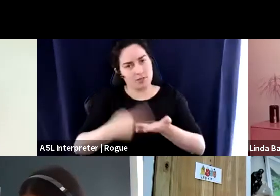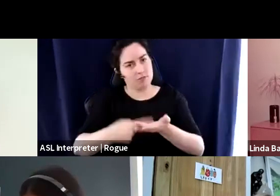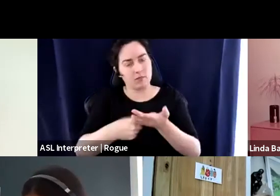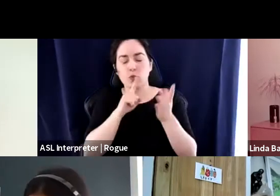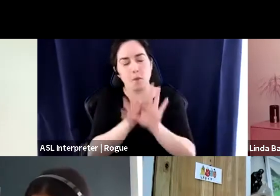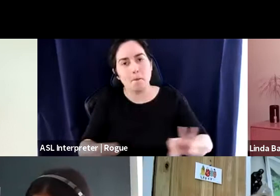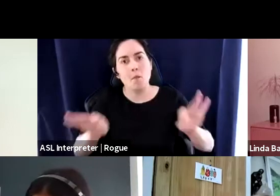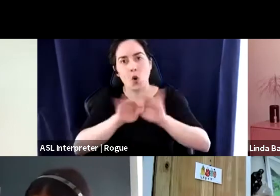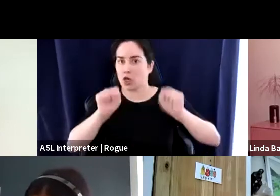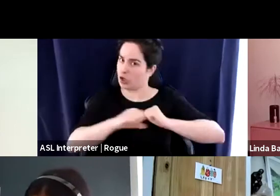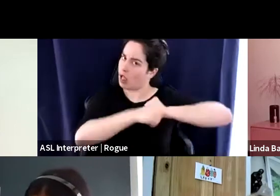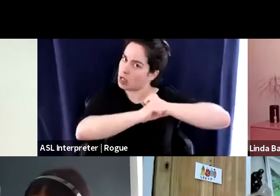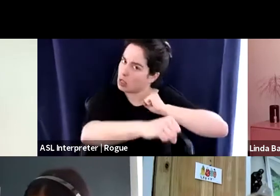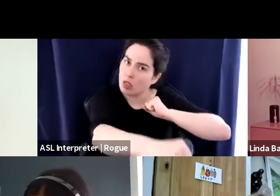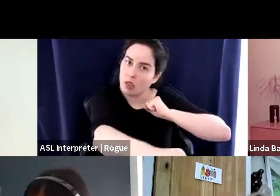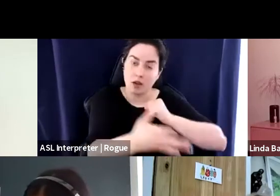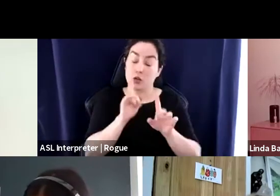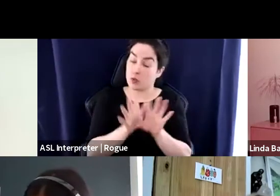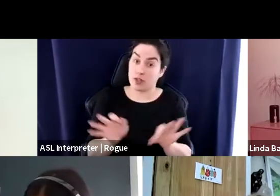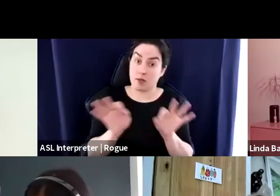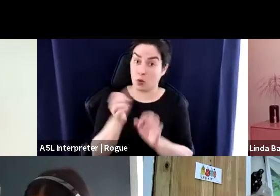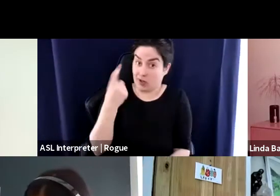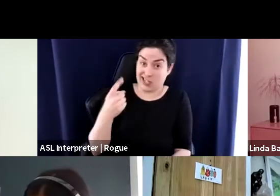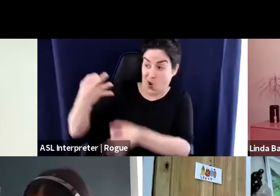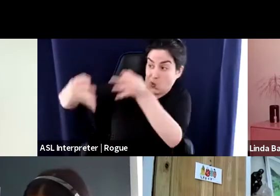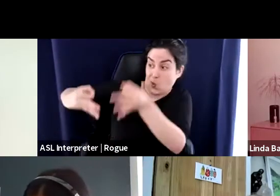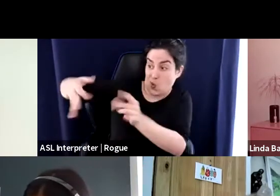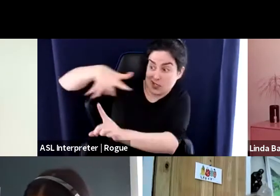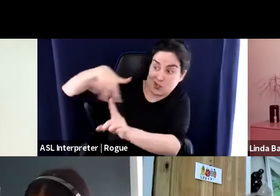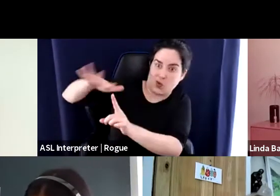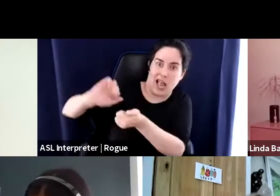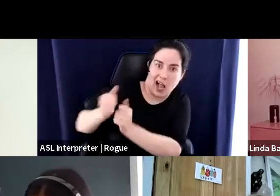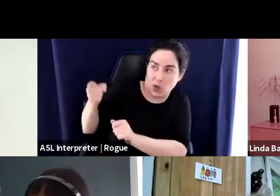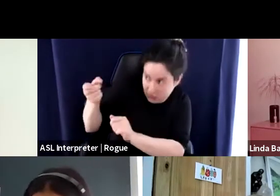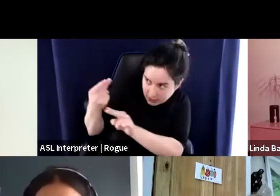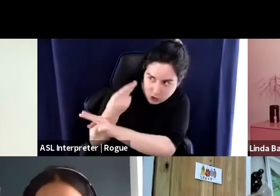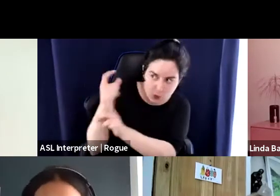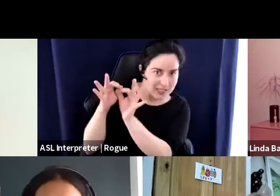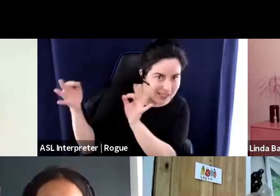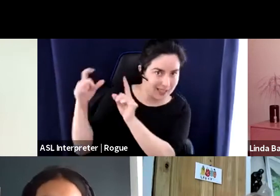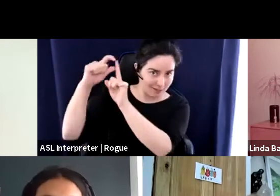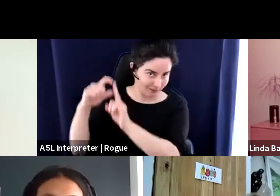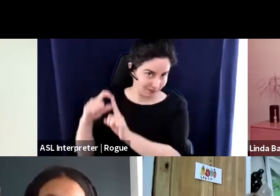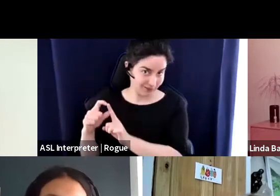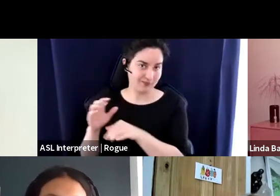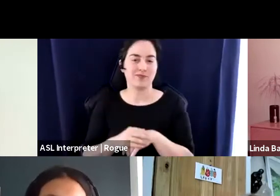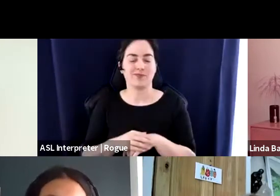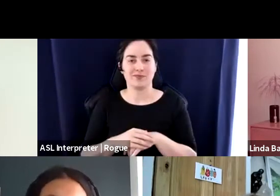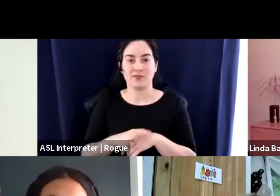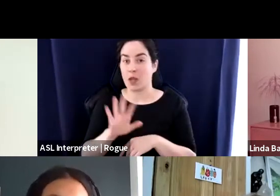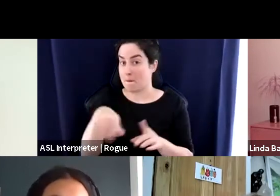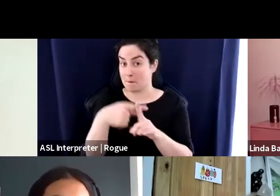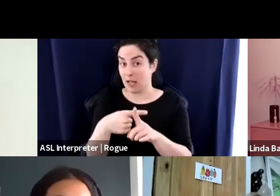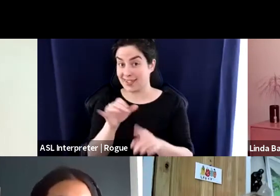of the context of language in the courts, and appreciate also one of the other points they made, which of course is women being labeled with an